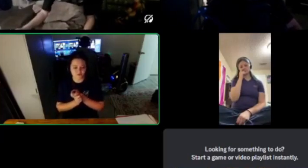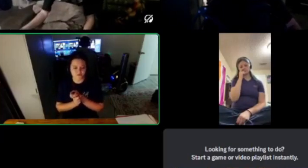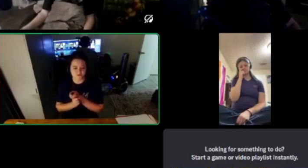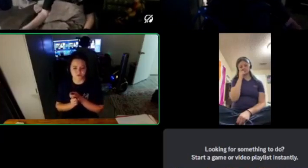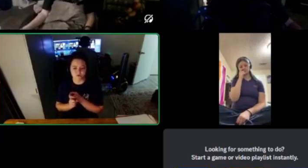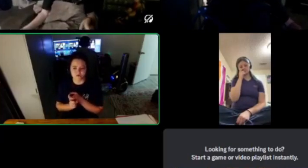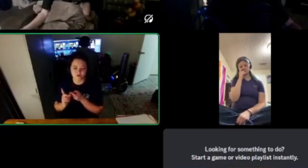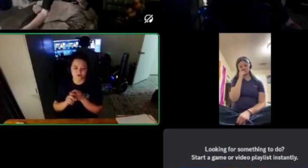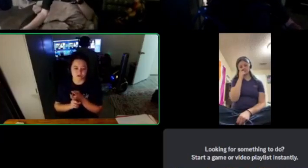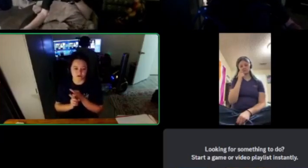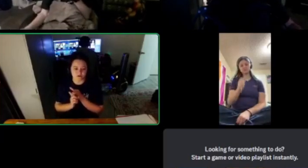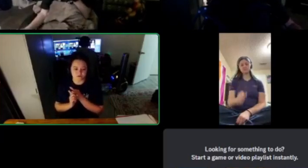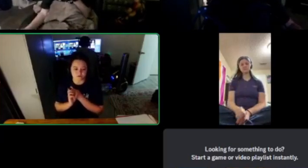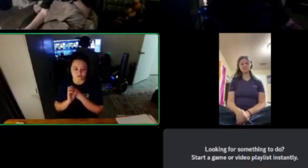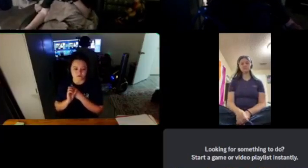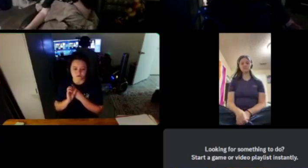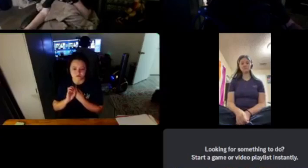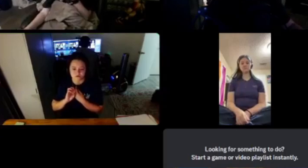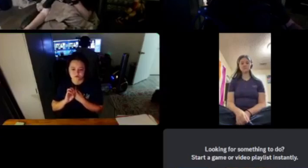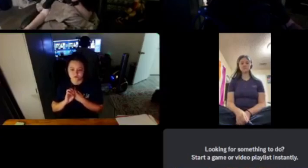heralds or current sign heralds?